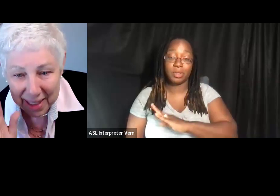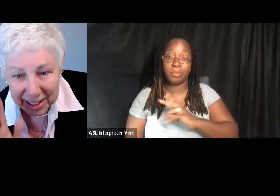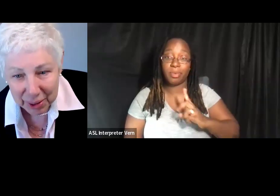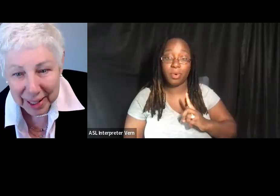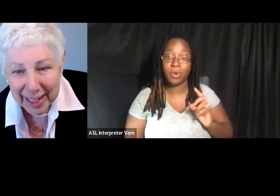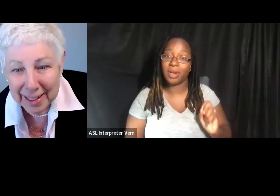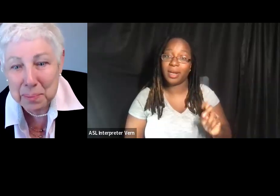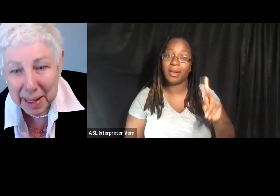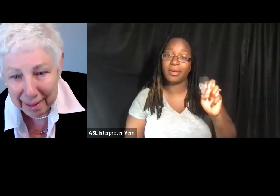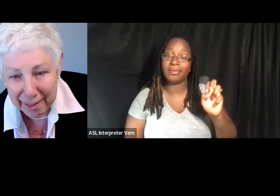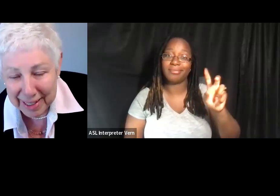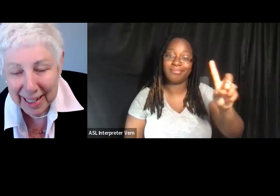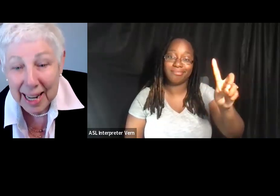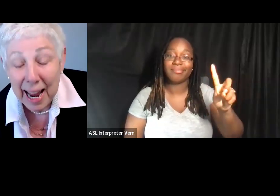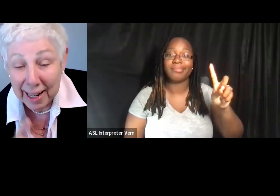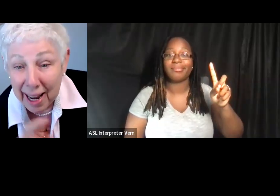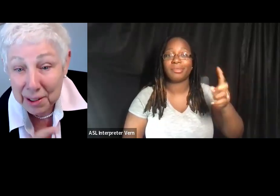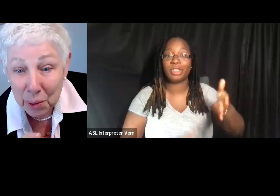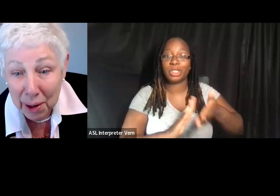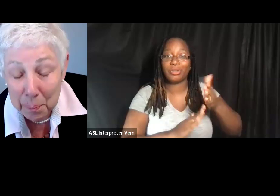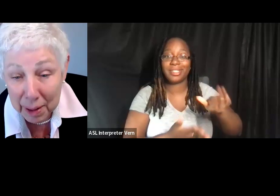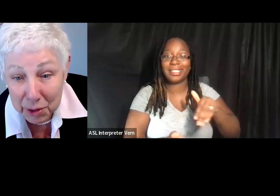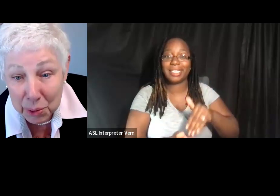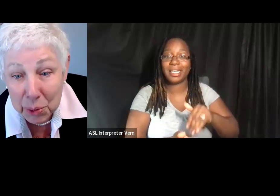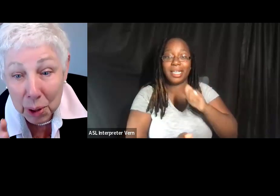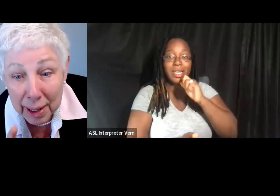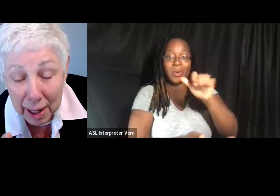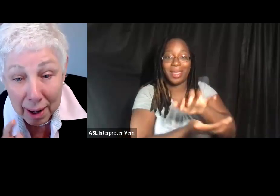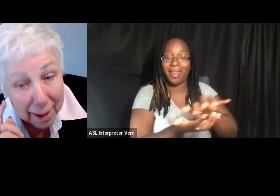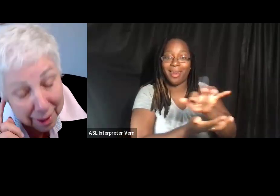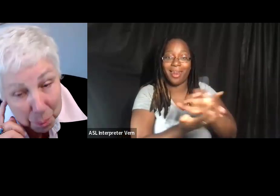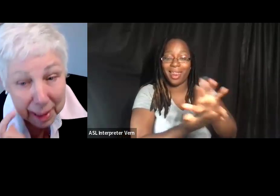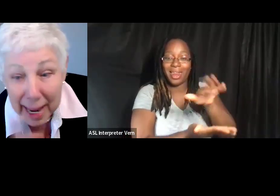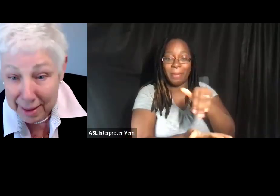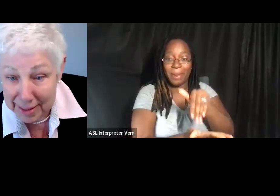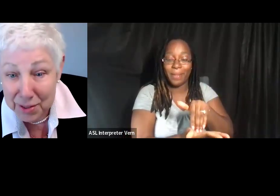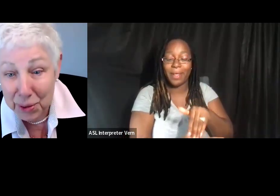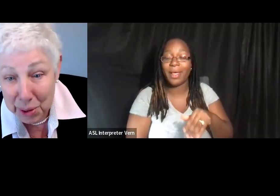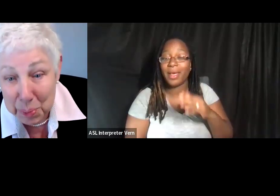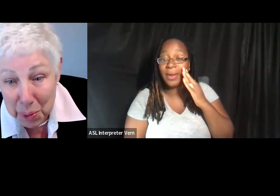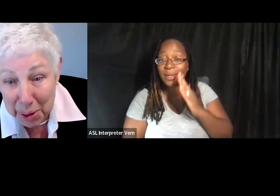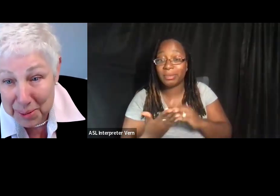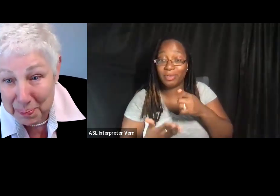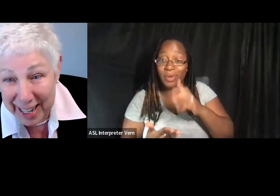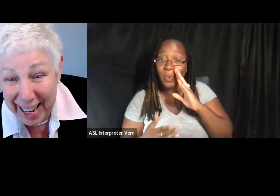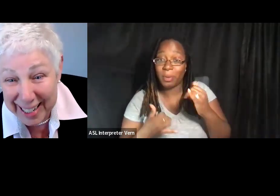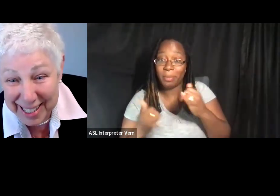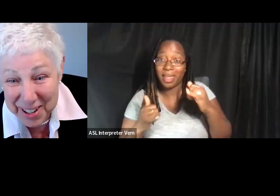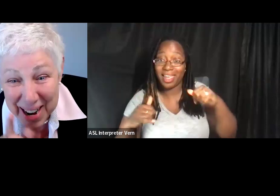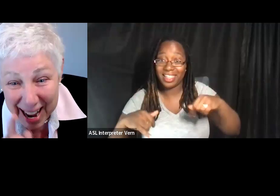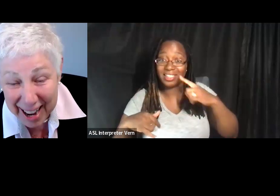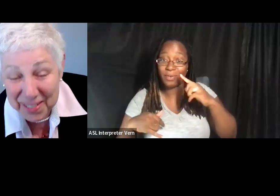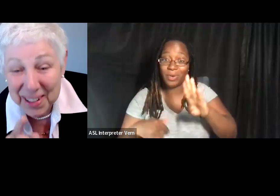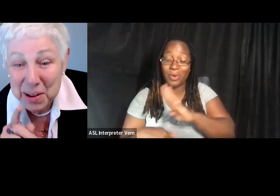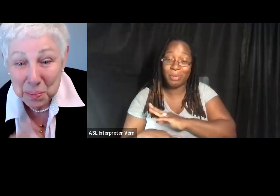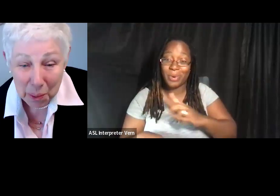center and they don't get in the middle of it. And I know a couple of you who are going to play this for your boards because